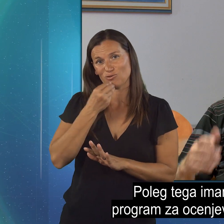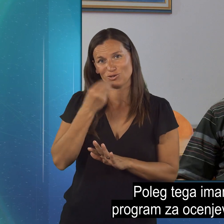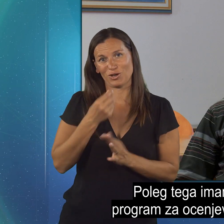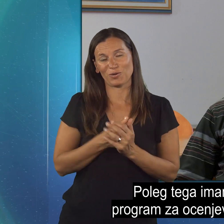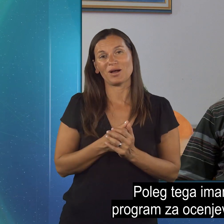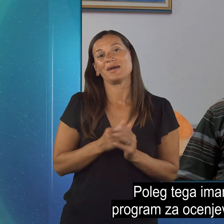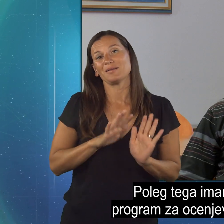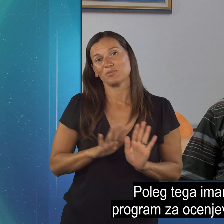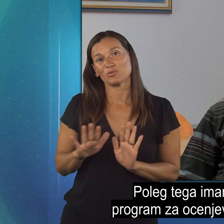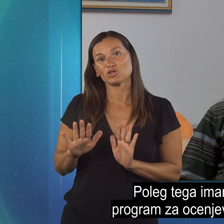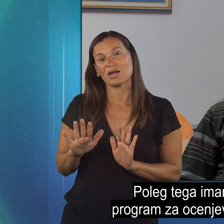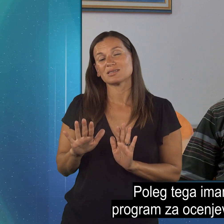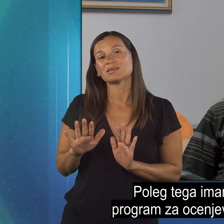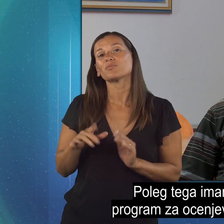have